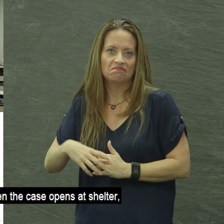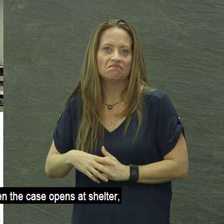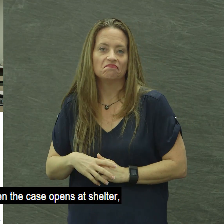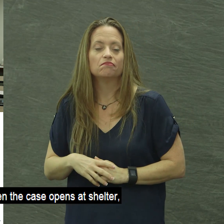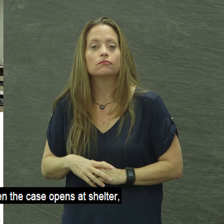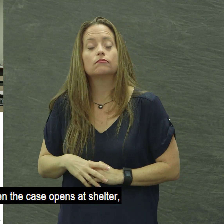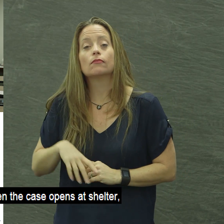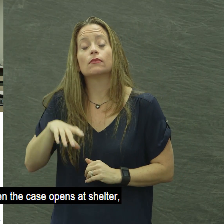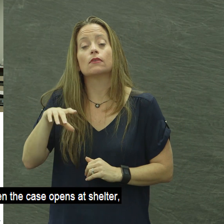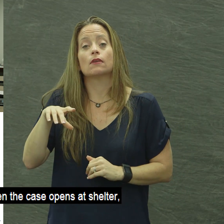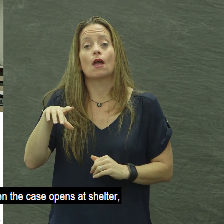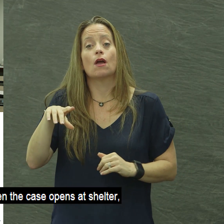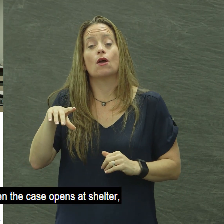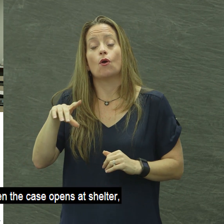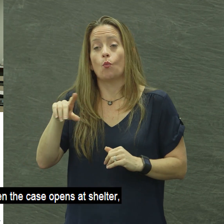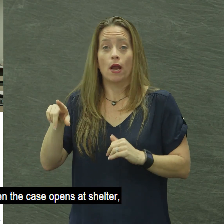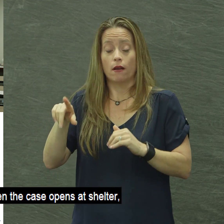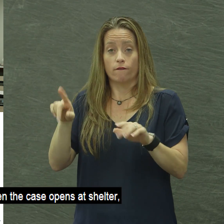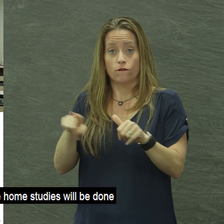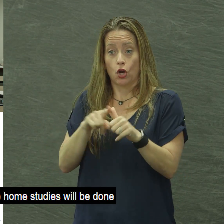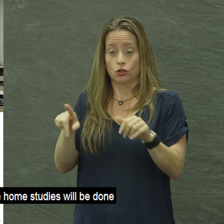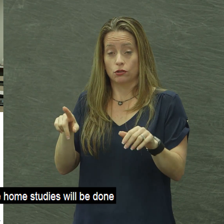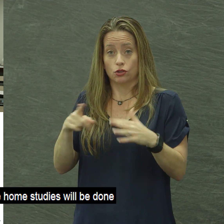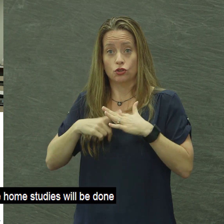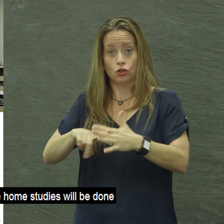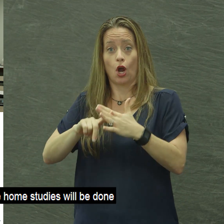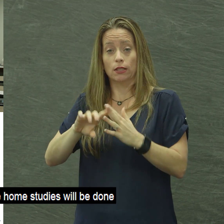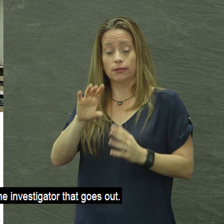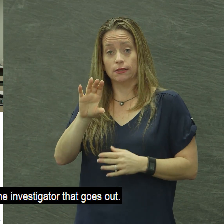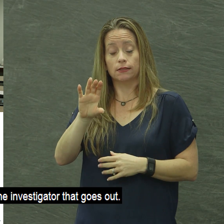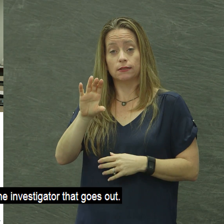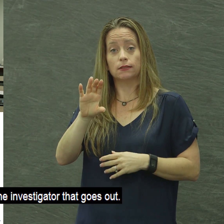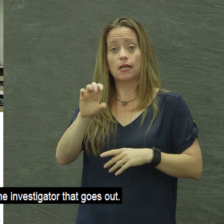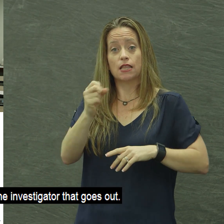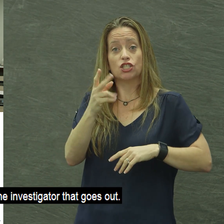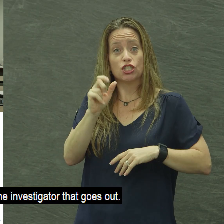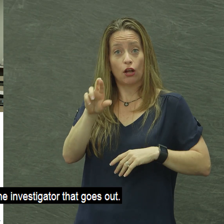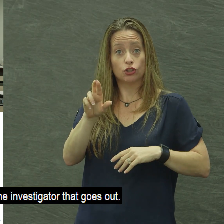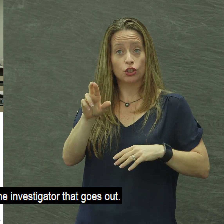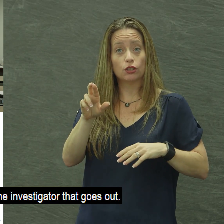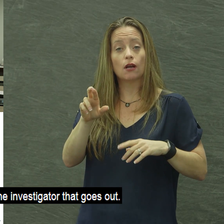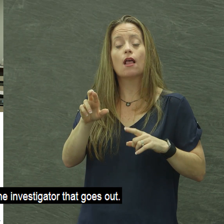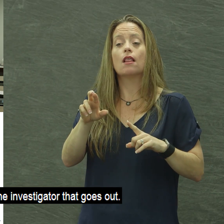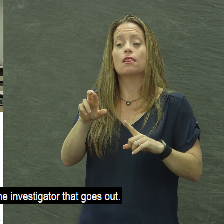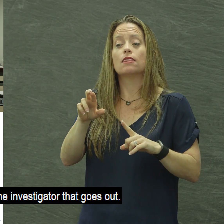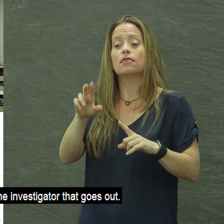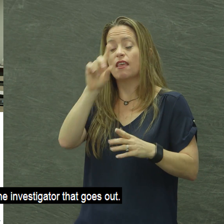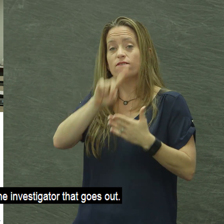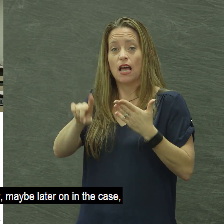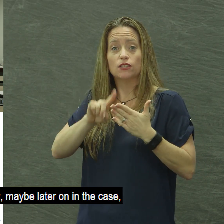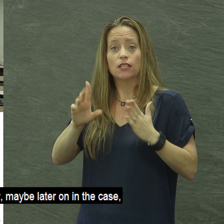When the case opens at shelter, the home studies will be done by the investigator that goes out.